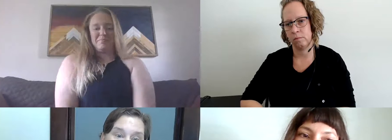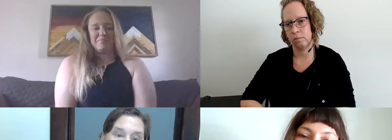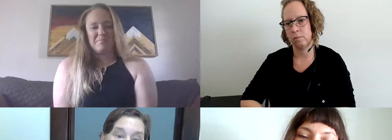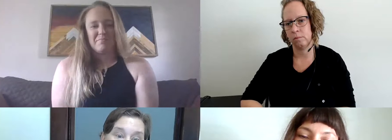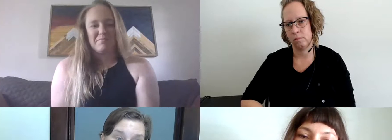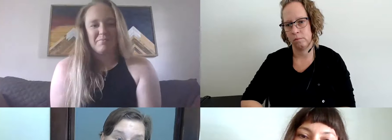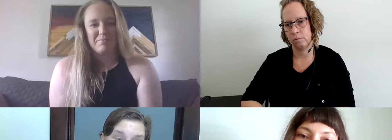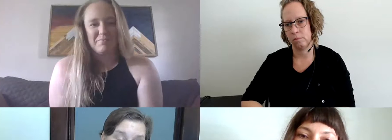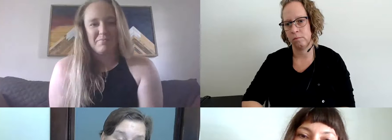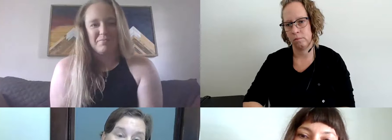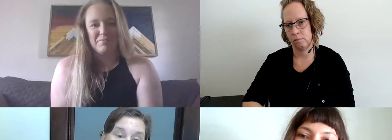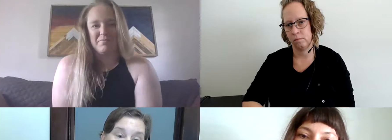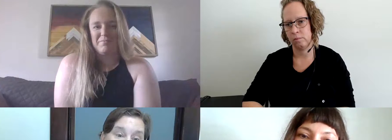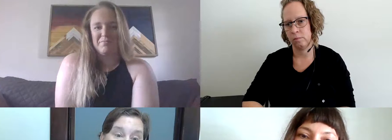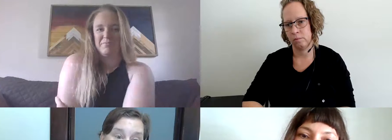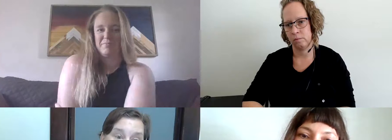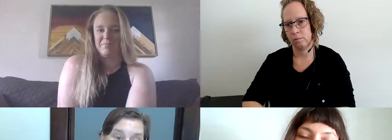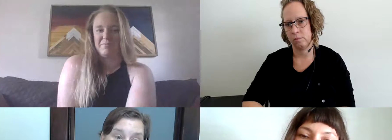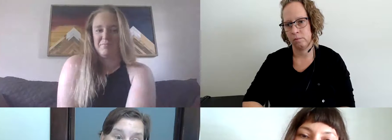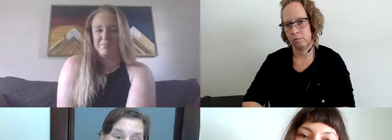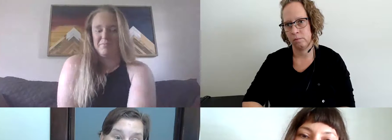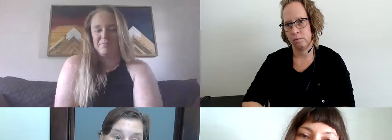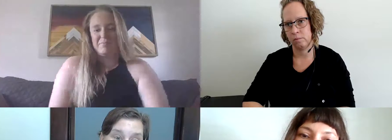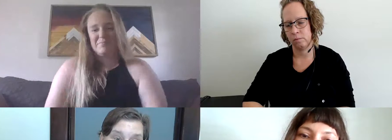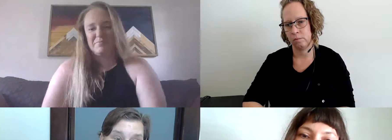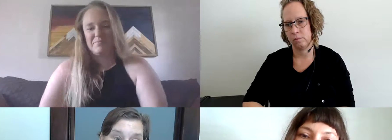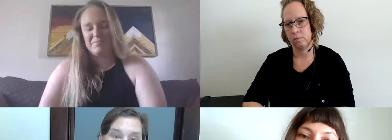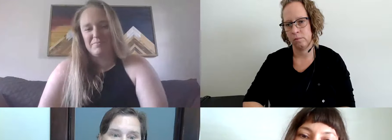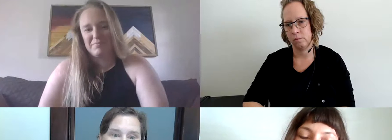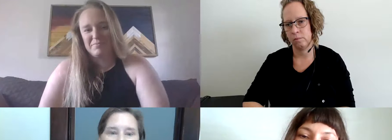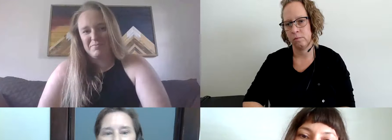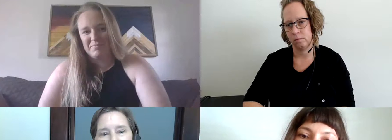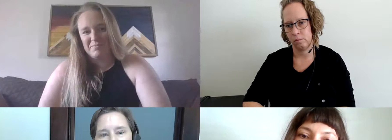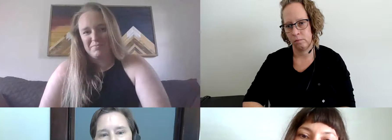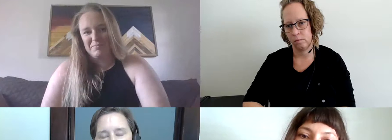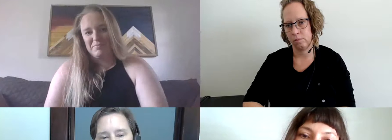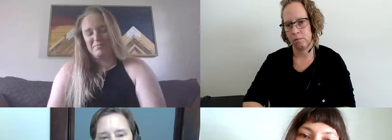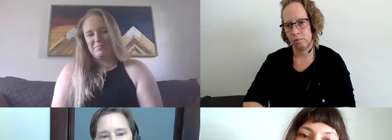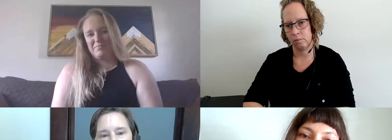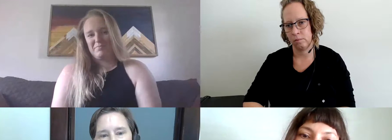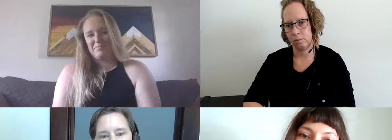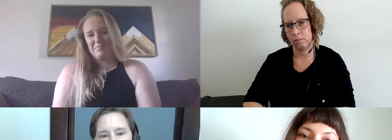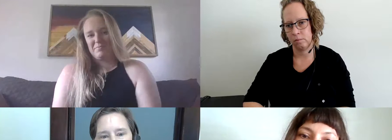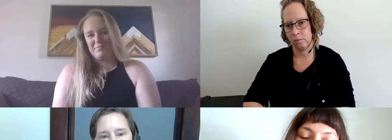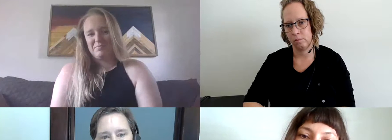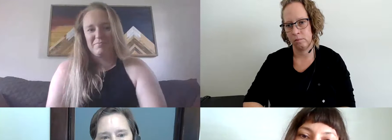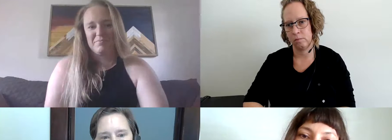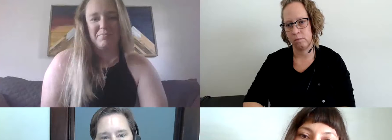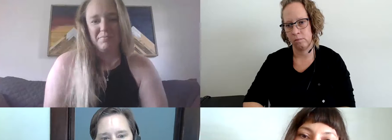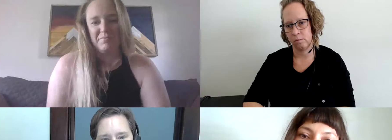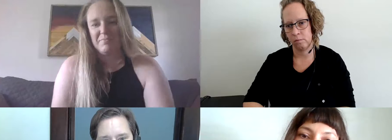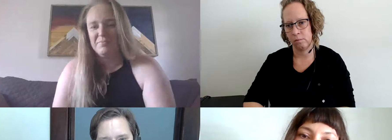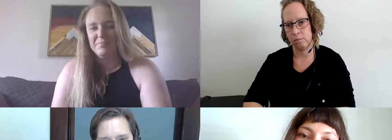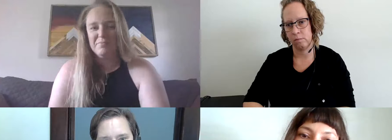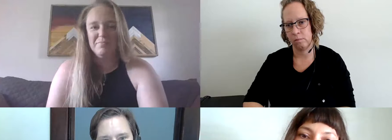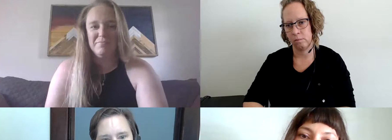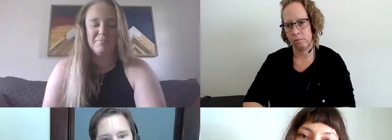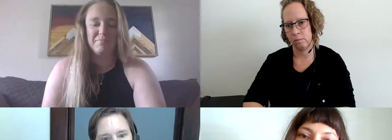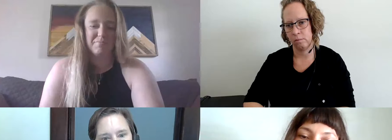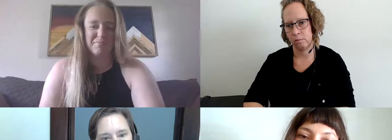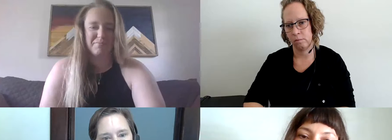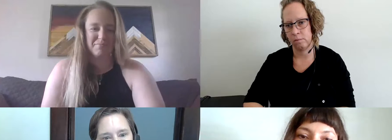need. My service of choice is Video Relay Service, or VRS, that allows me to have an interpreter on video on a call with